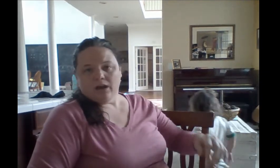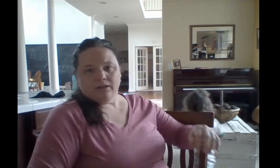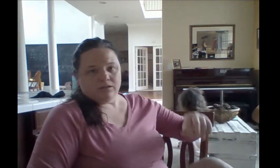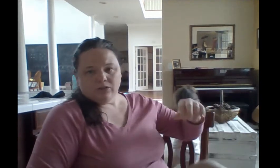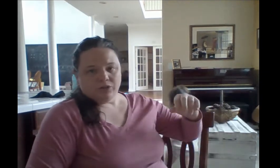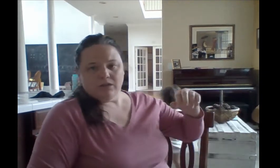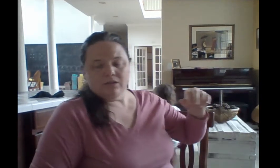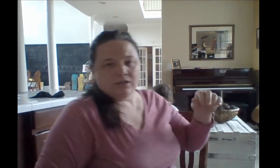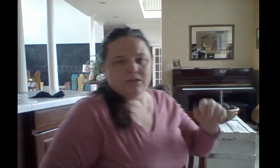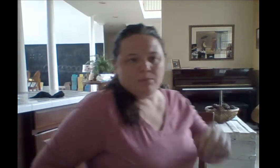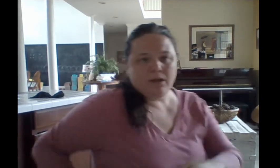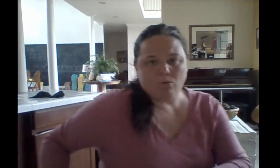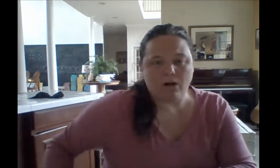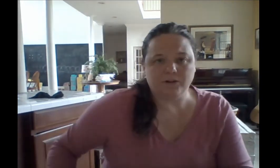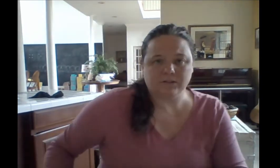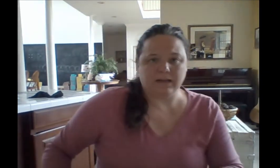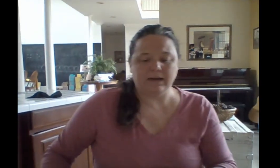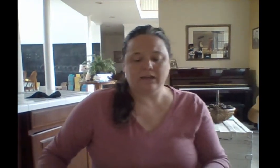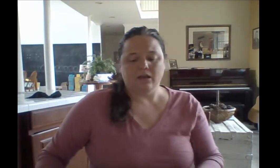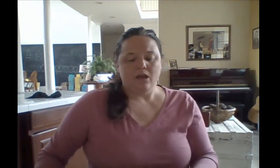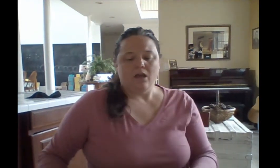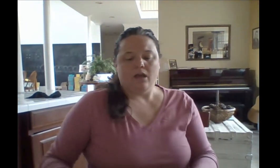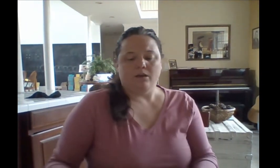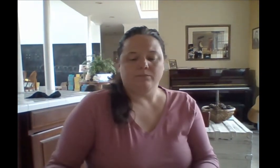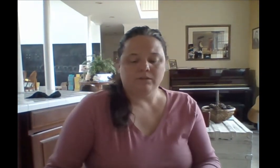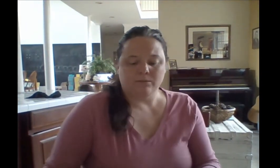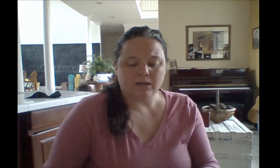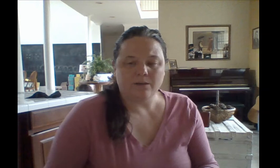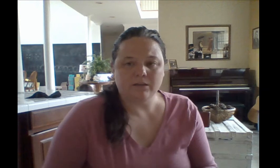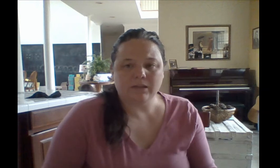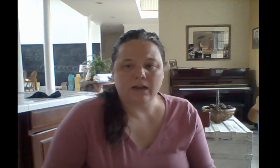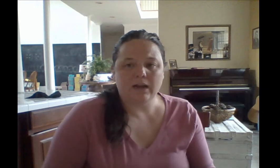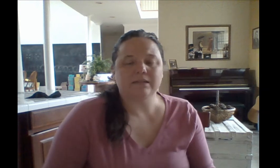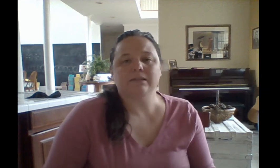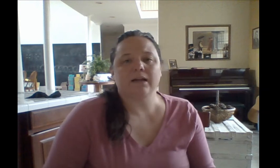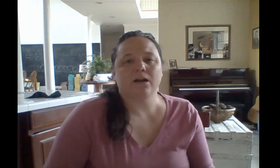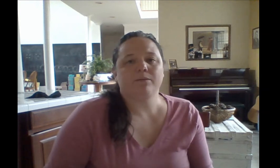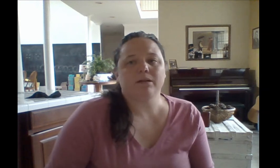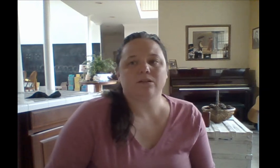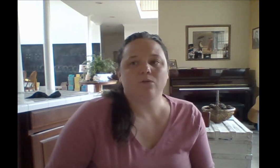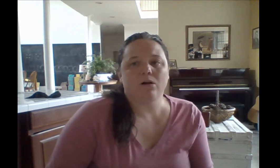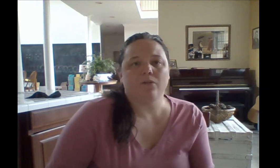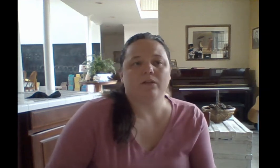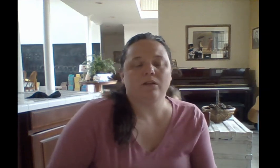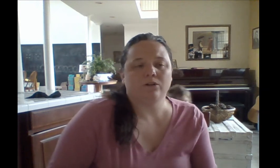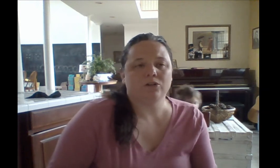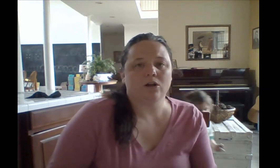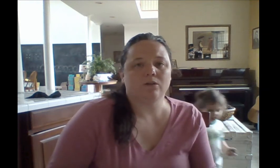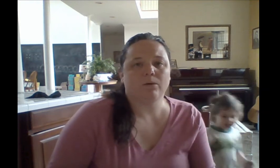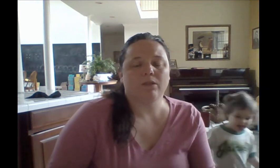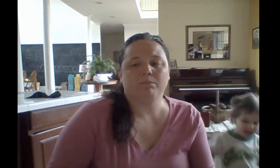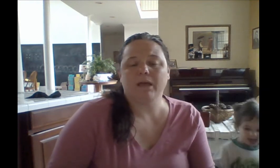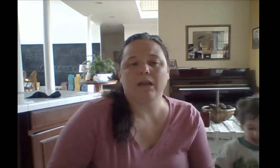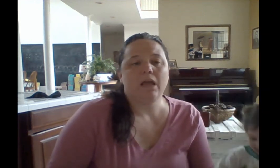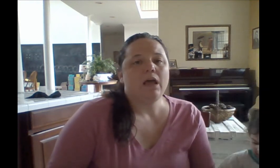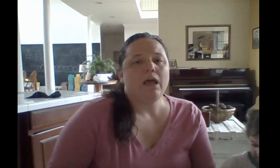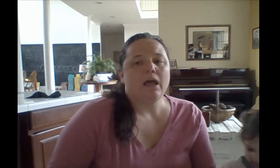not good to speak while you're signing. Sometimes it's kind of necessary because of who all you're talking with, but